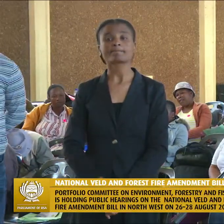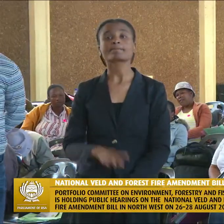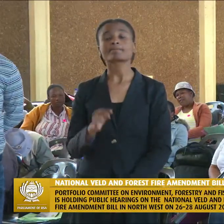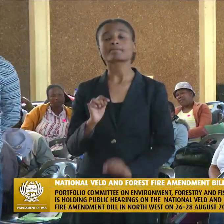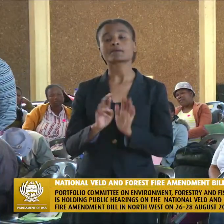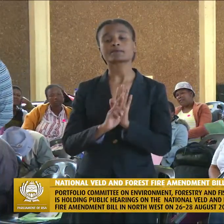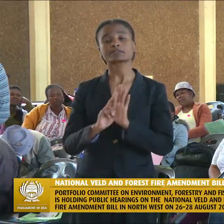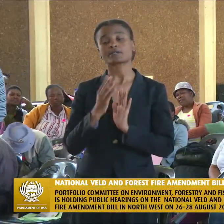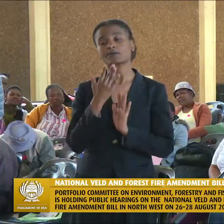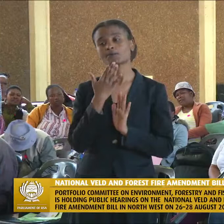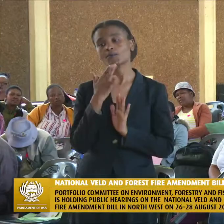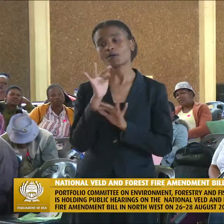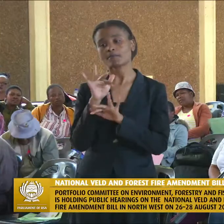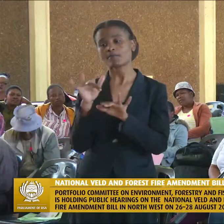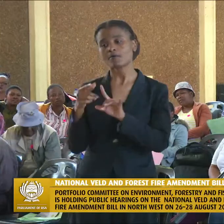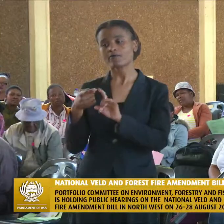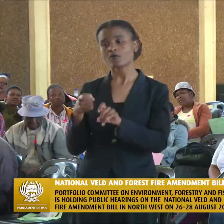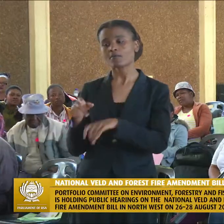i'm